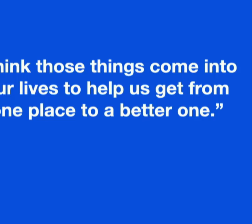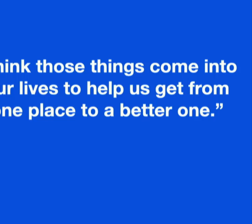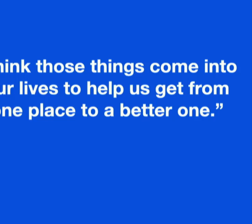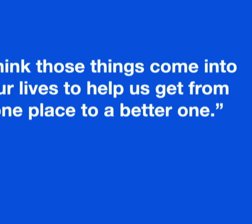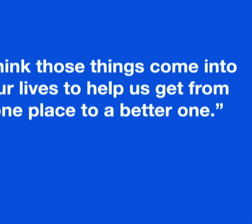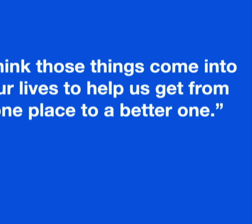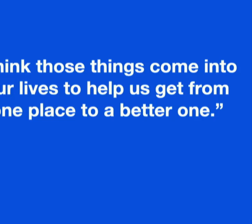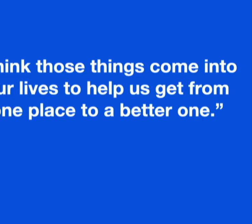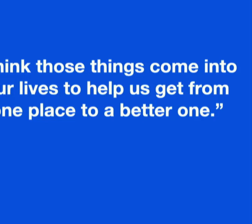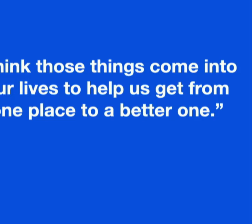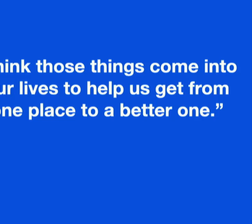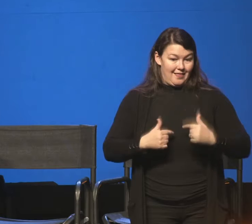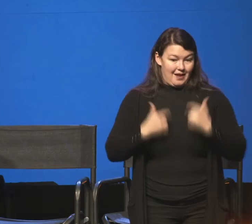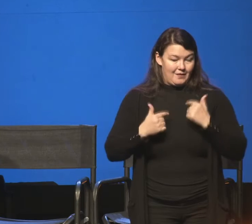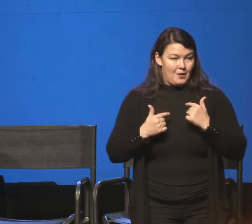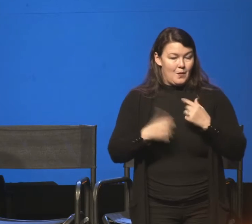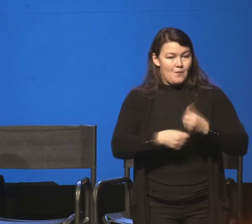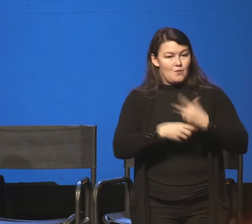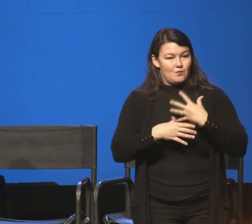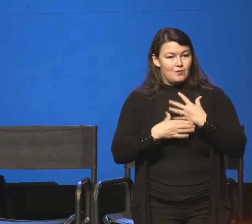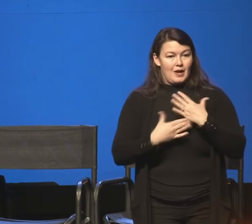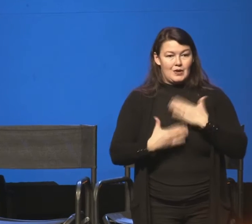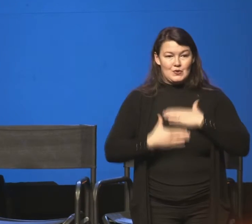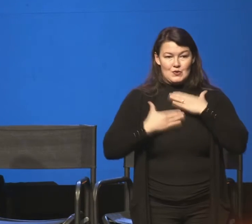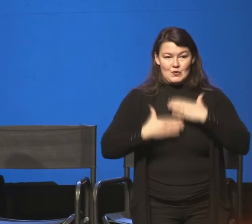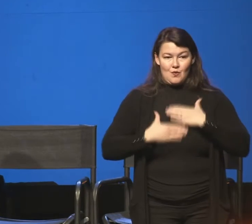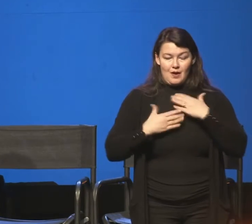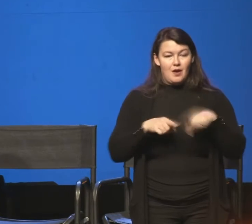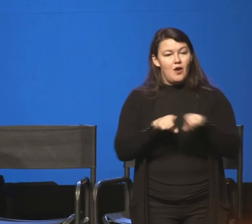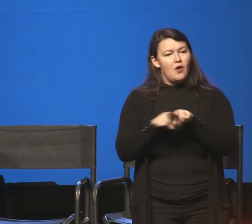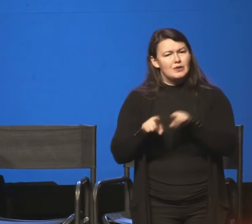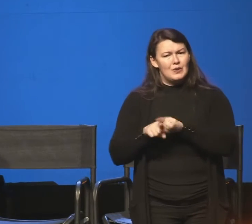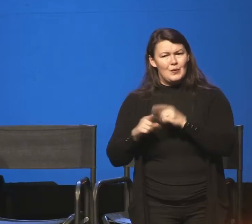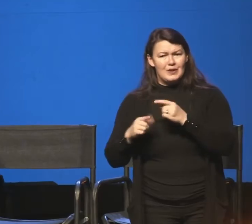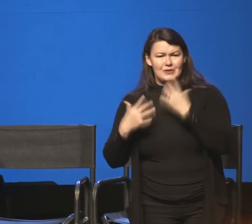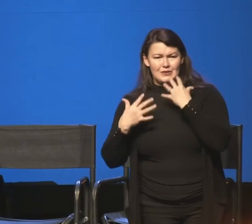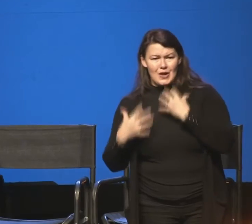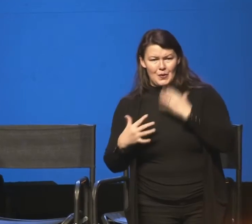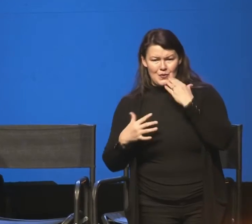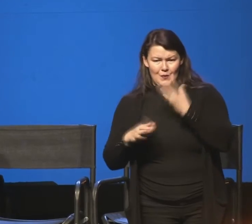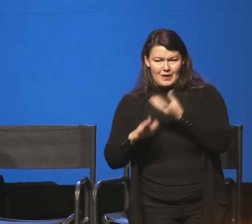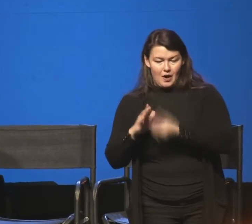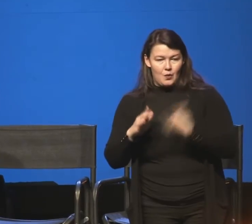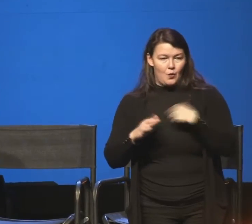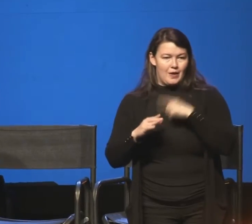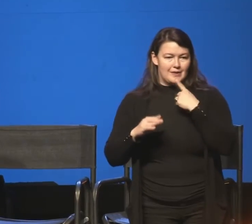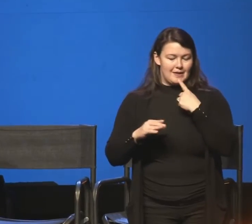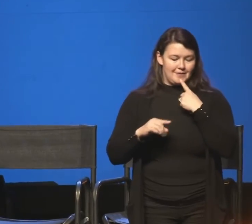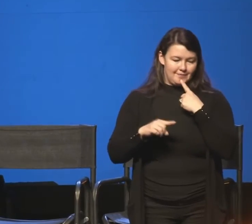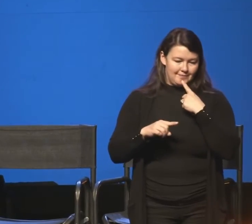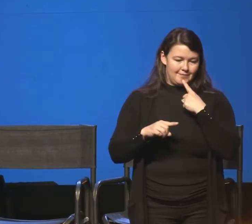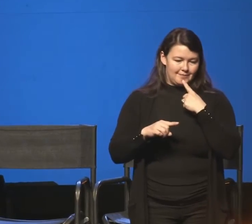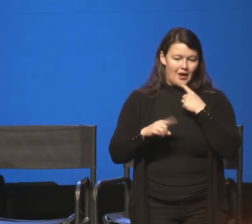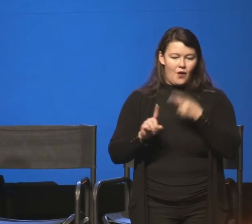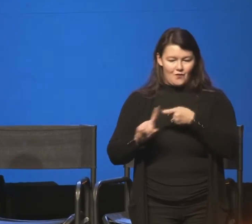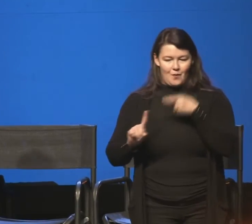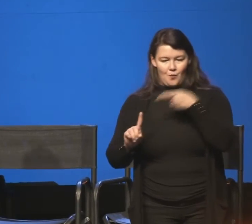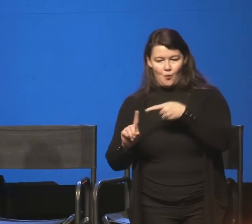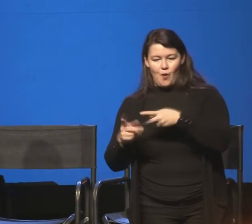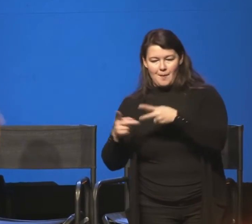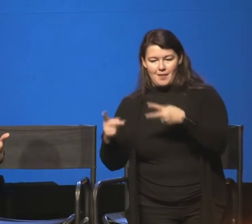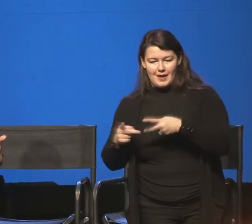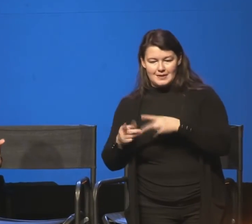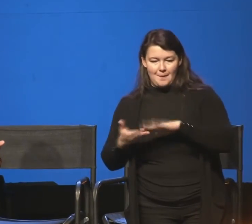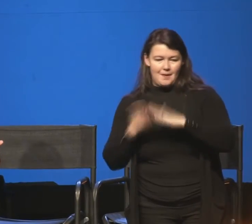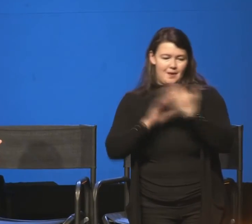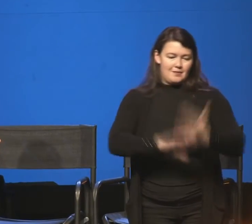such joy, knowing that they existed, but then also such sorrow, knowing that they're gone, we can look and say, they helped us get from one place to